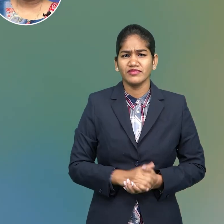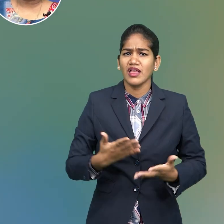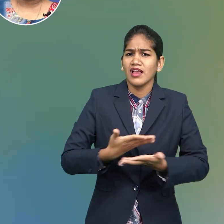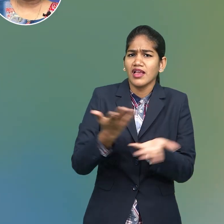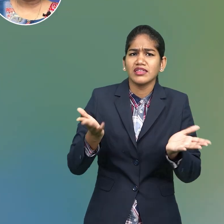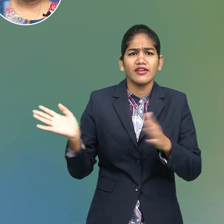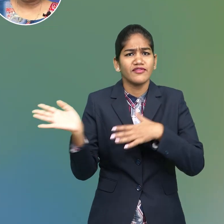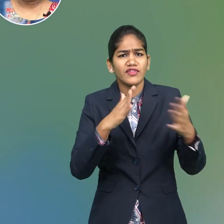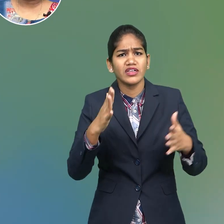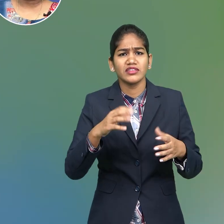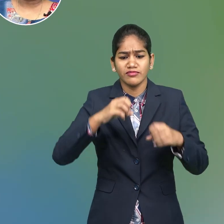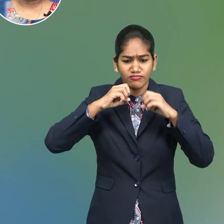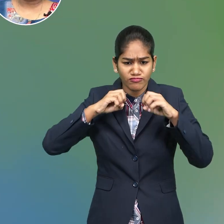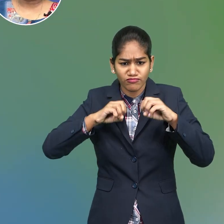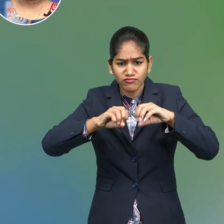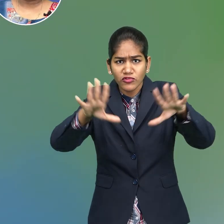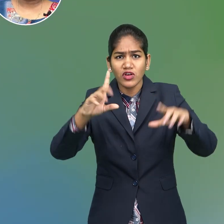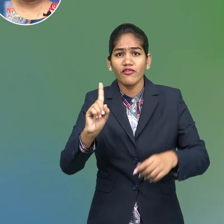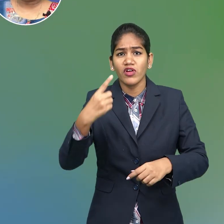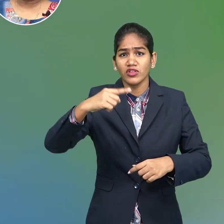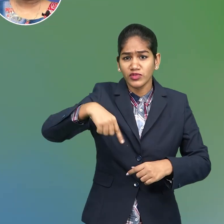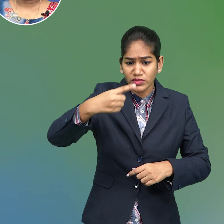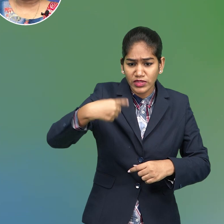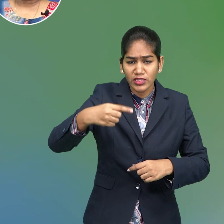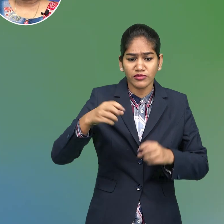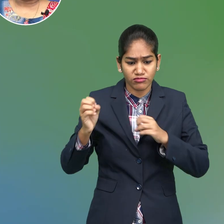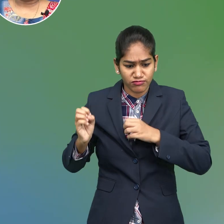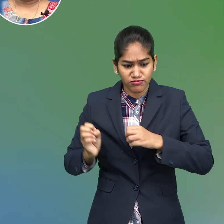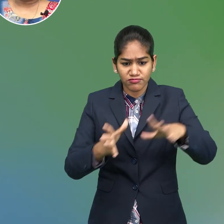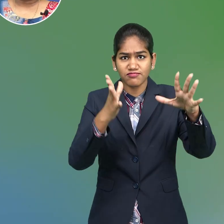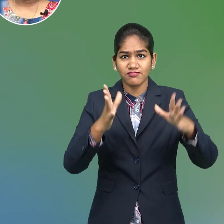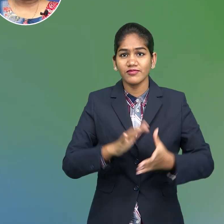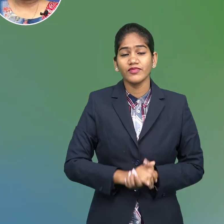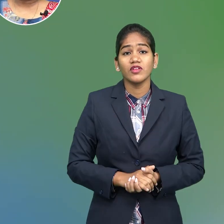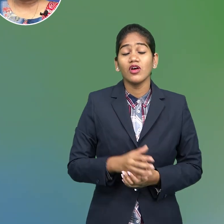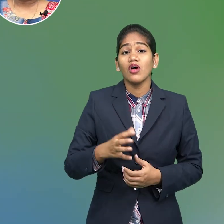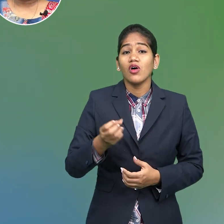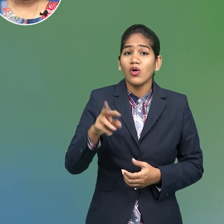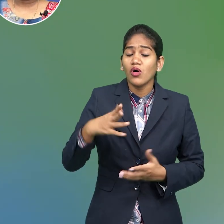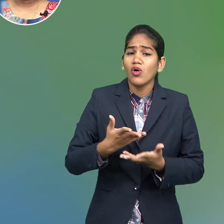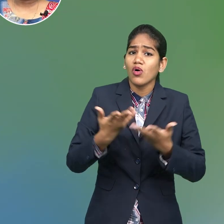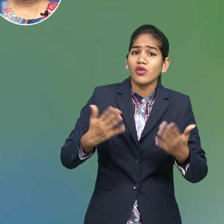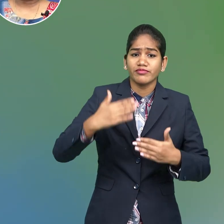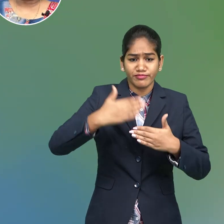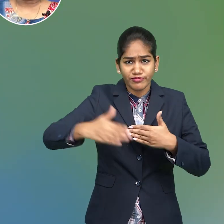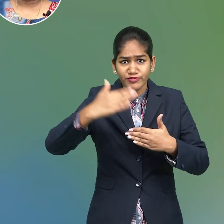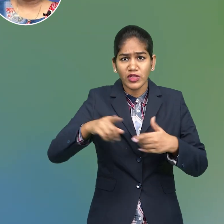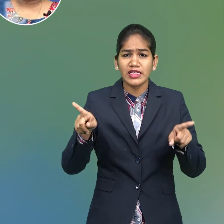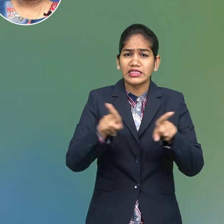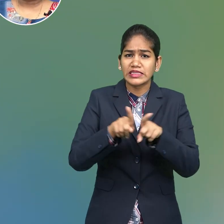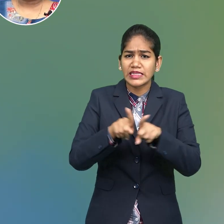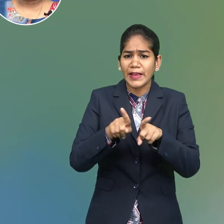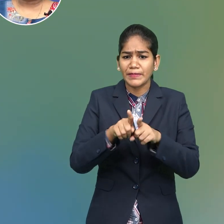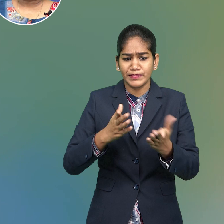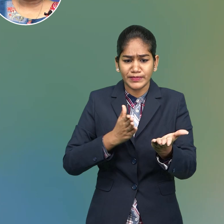Any wind that blows in one regular course or continually in the same direction.